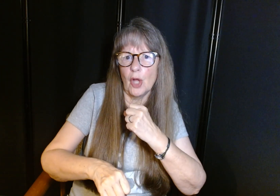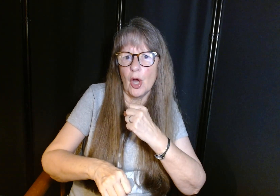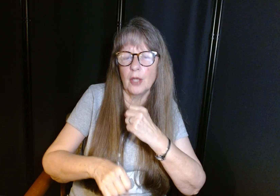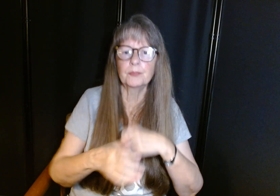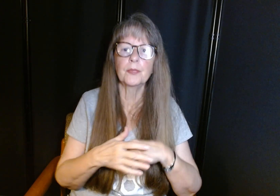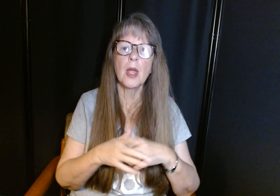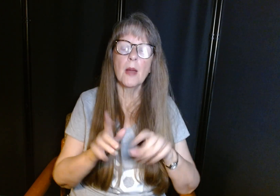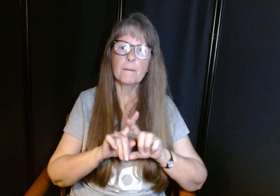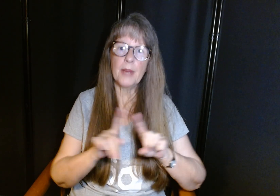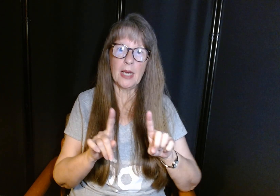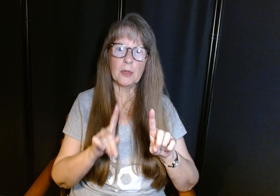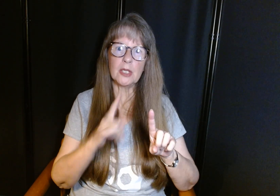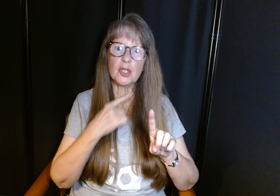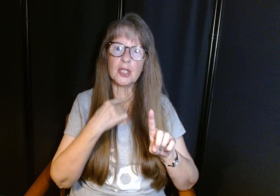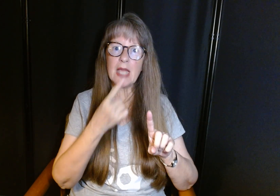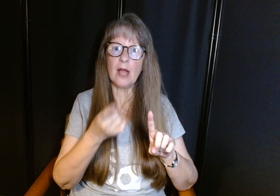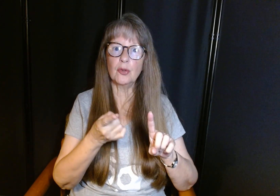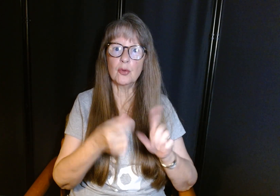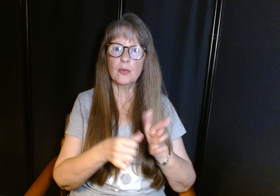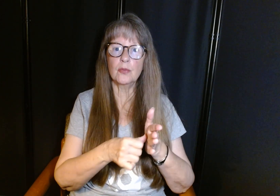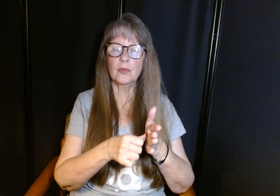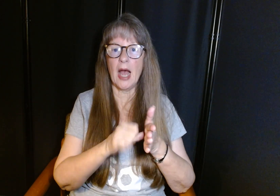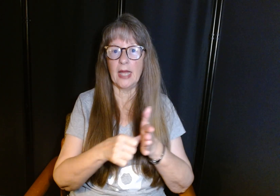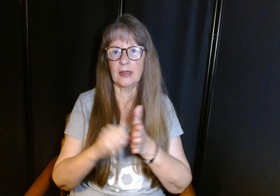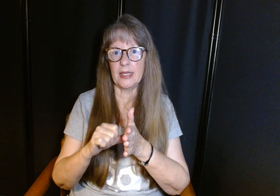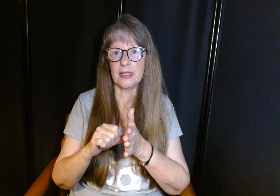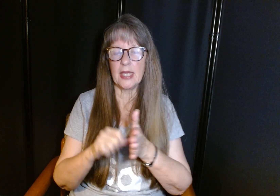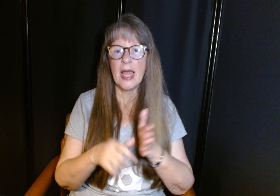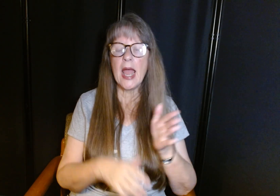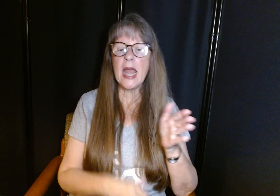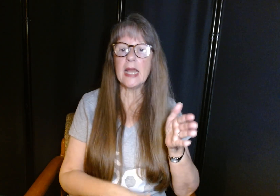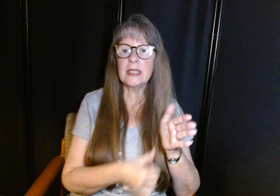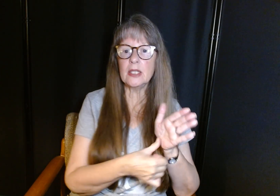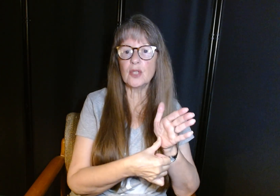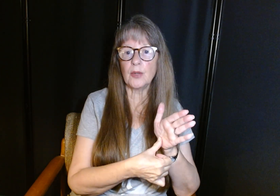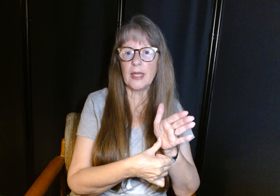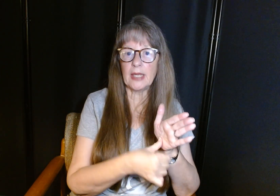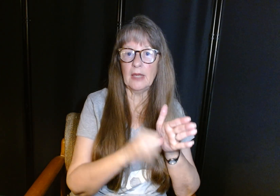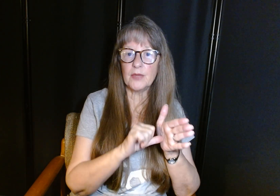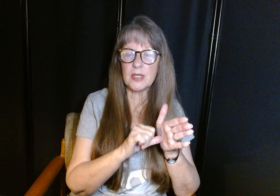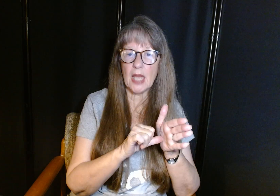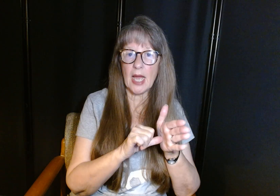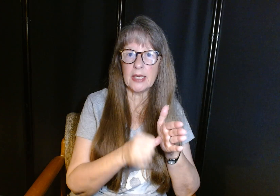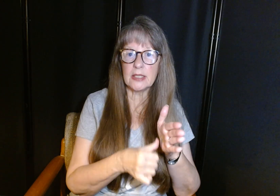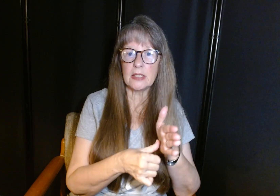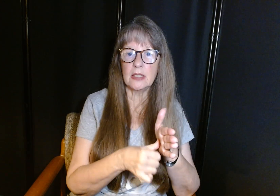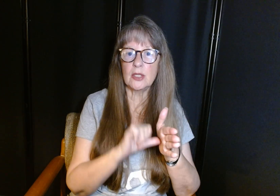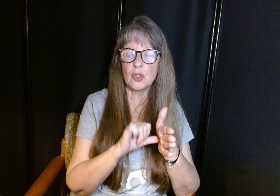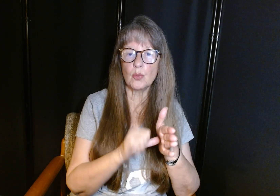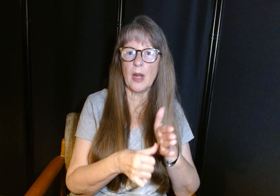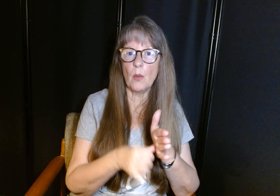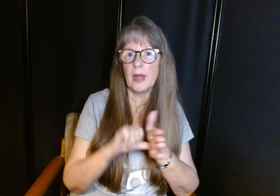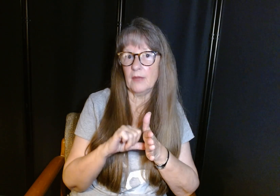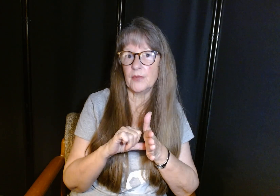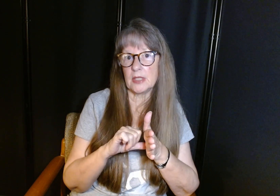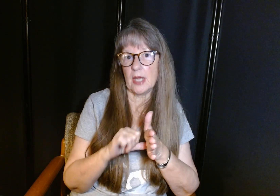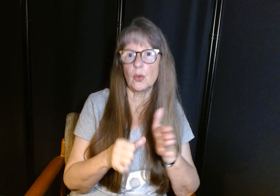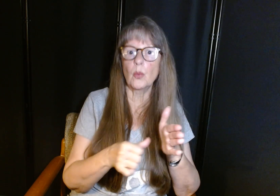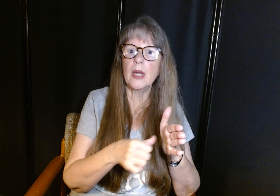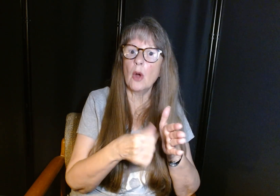long, but I'm going to just tell you the highlights. And I did this for like emphasize, it's what I want to emphasize or